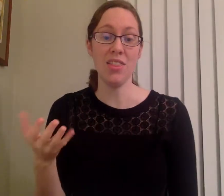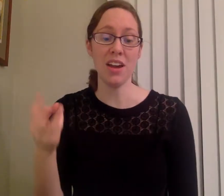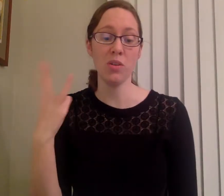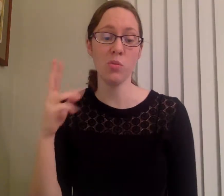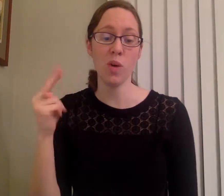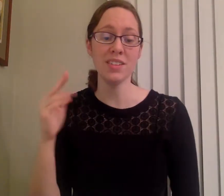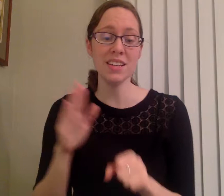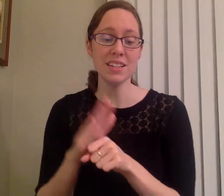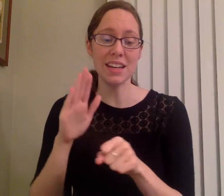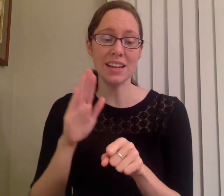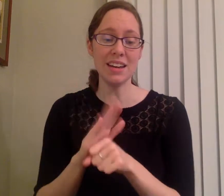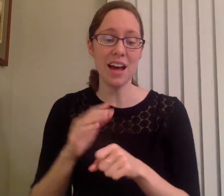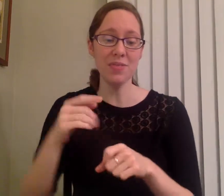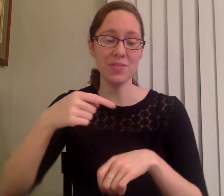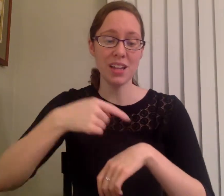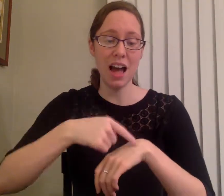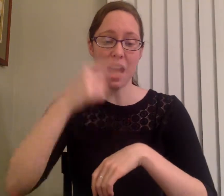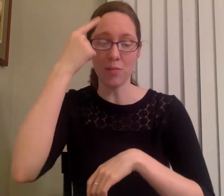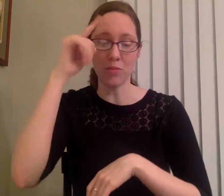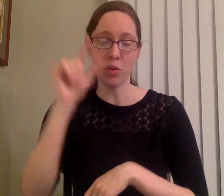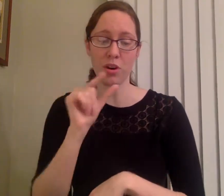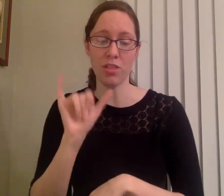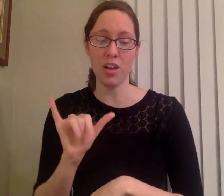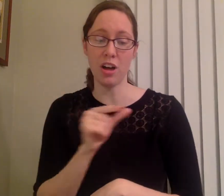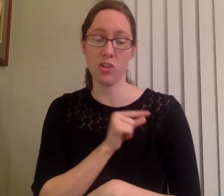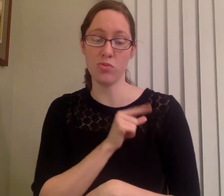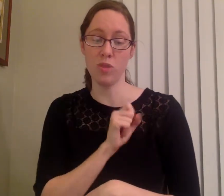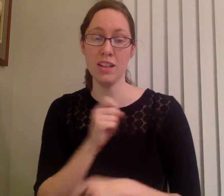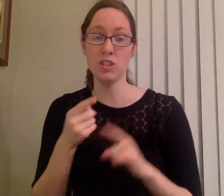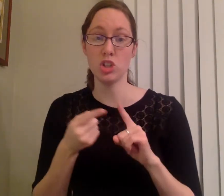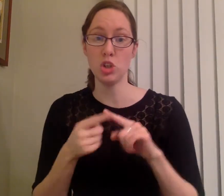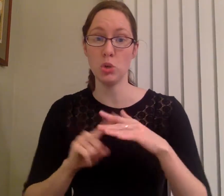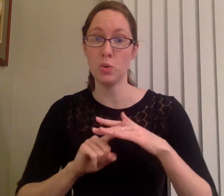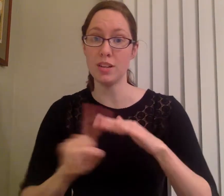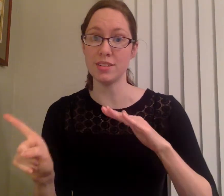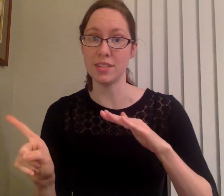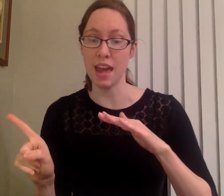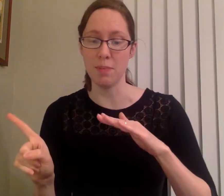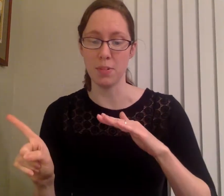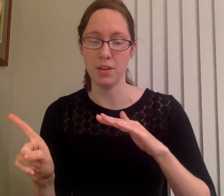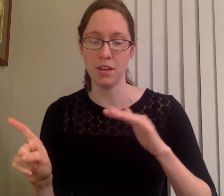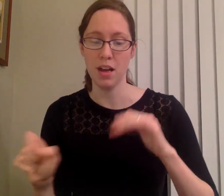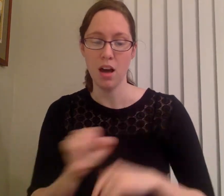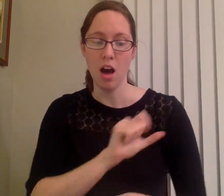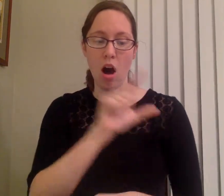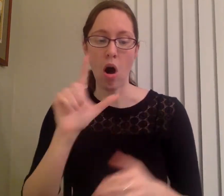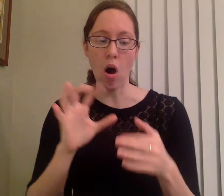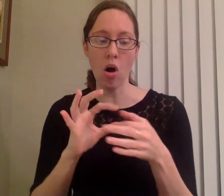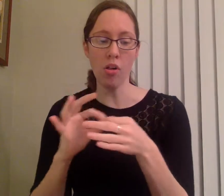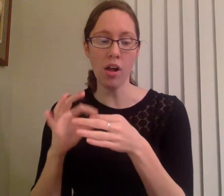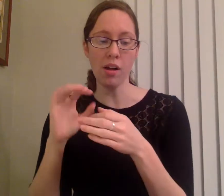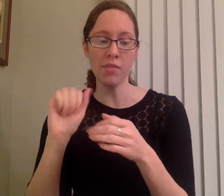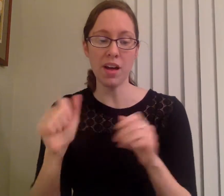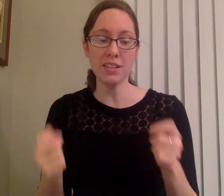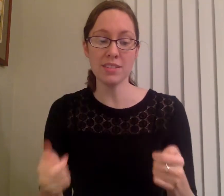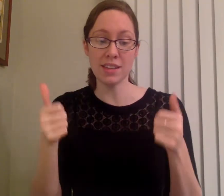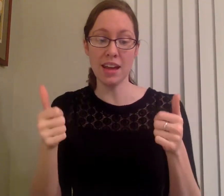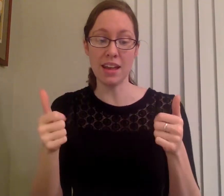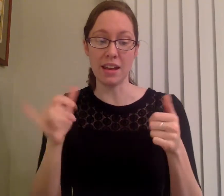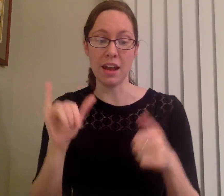There wasn't enough time for the grunts to escape. All of a sudden,